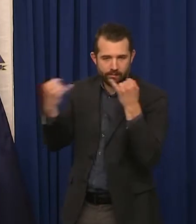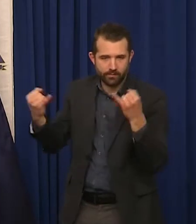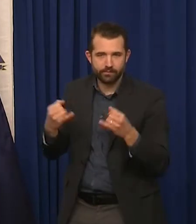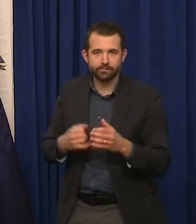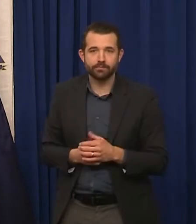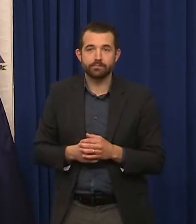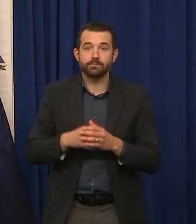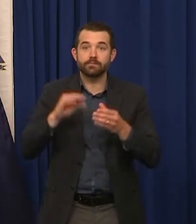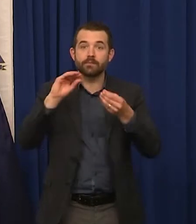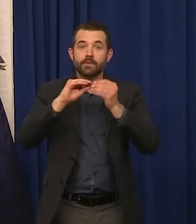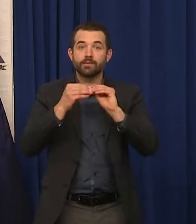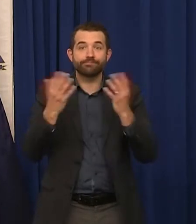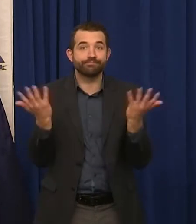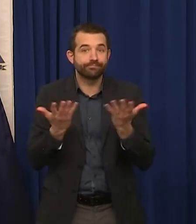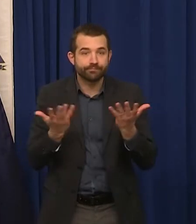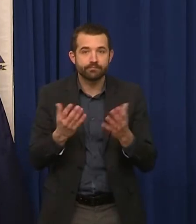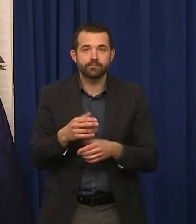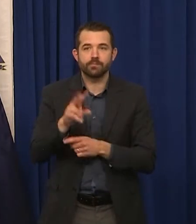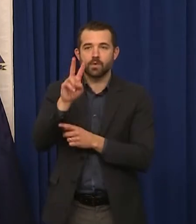are